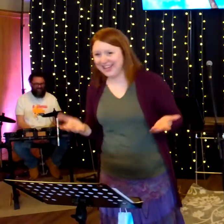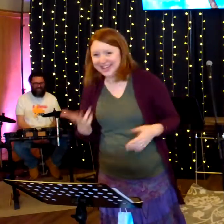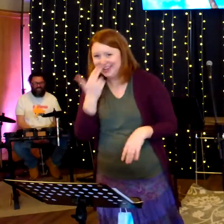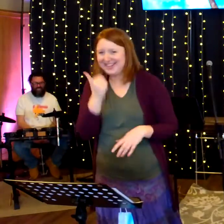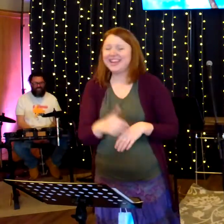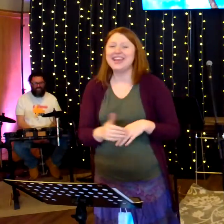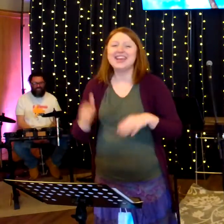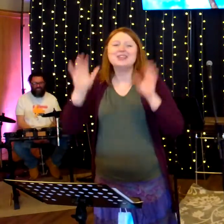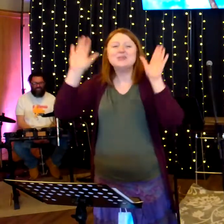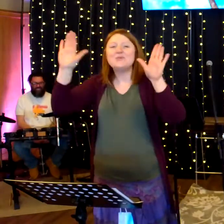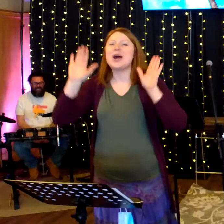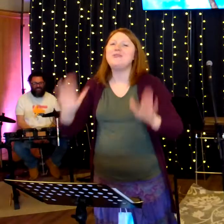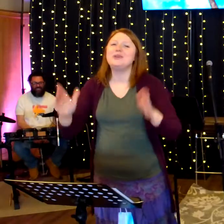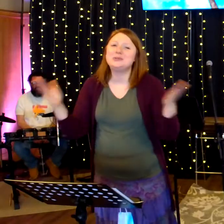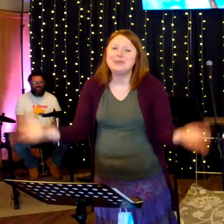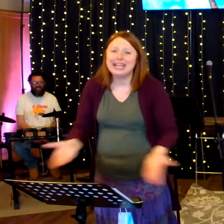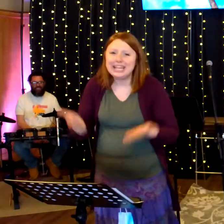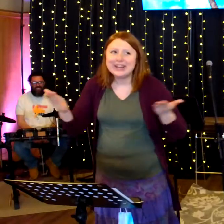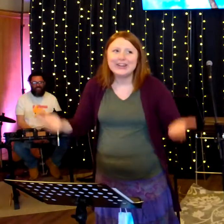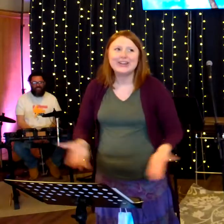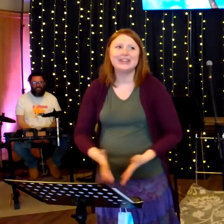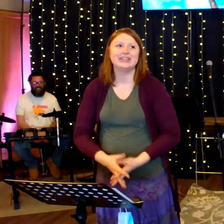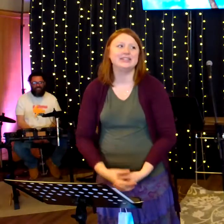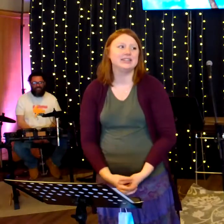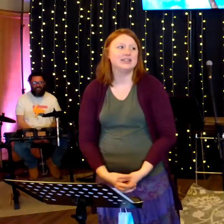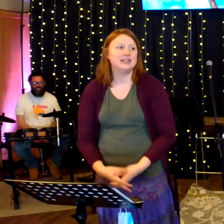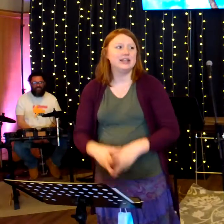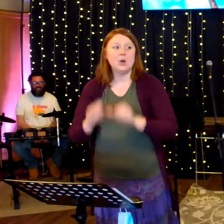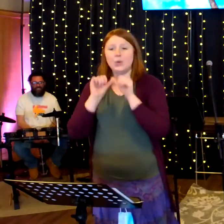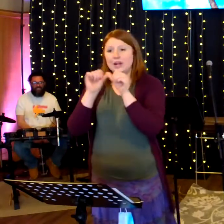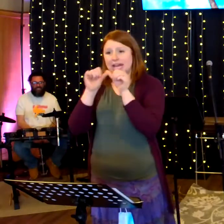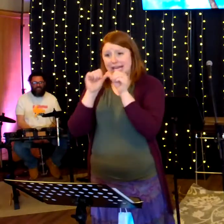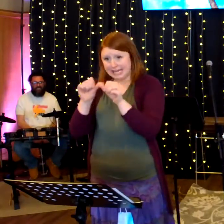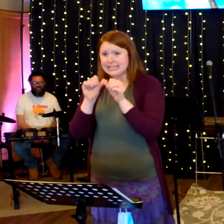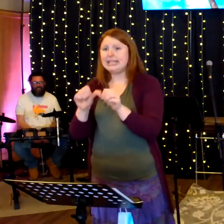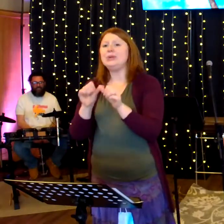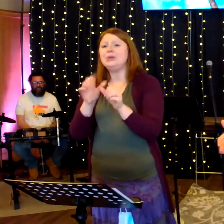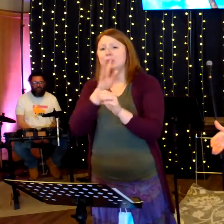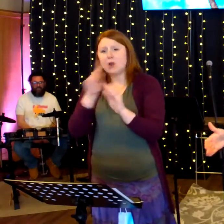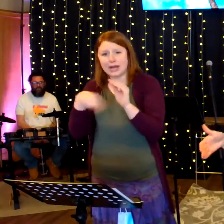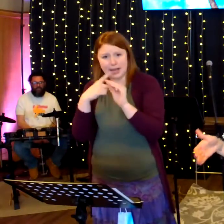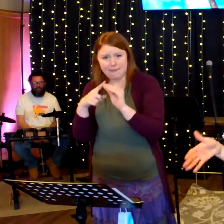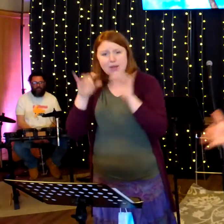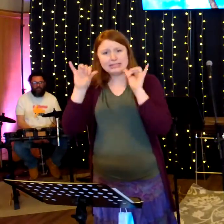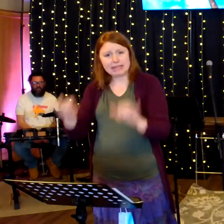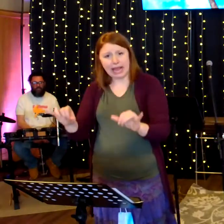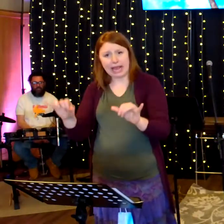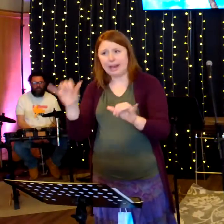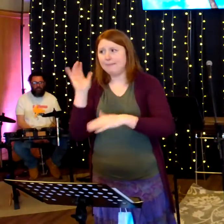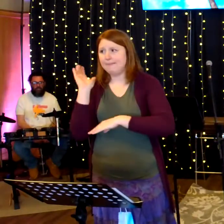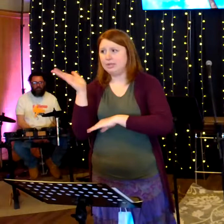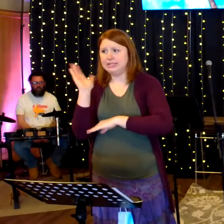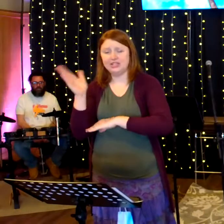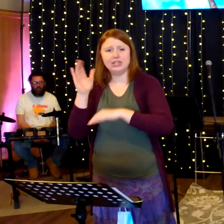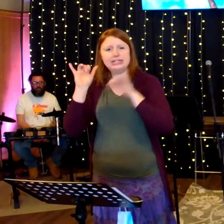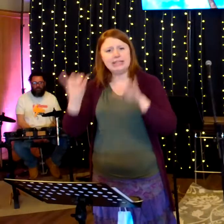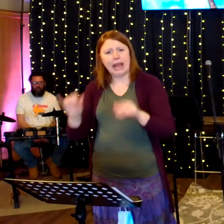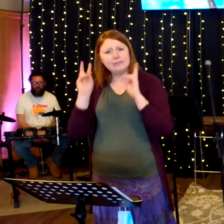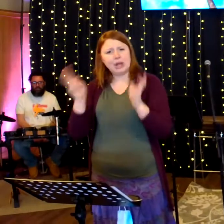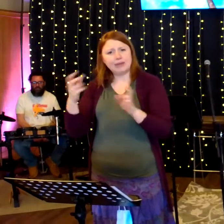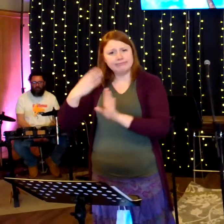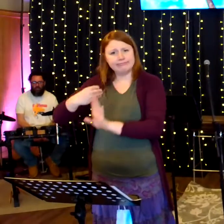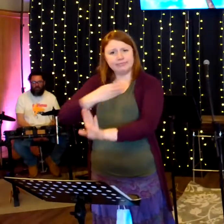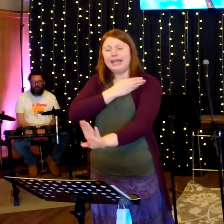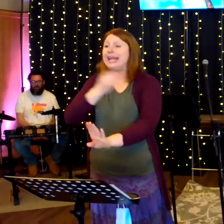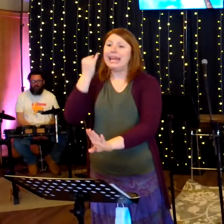is wonderful to be here with you, though. We are gonna continue on in the series that we've been in. For about the last month now, if you haven't been with us,